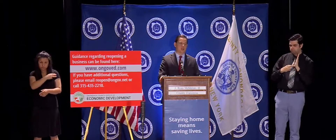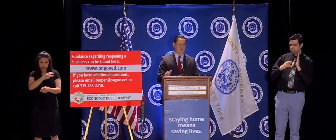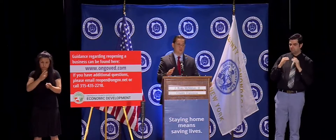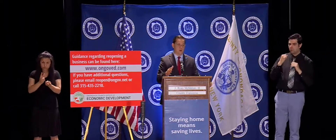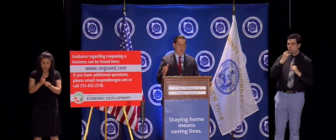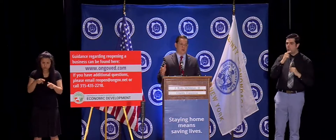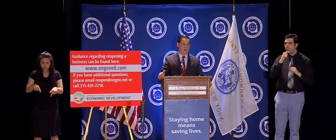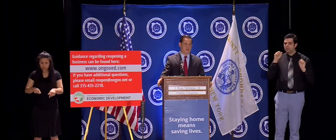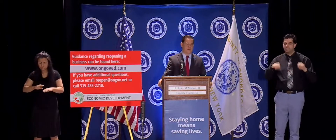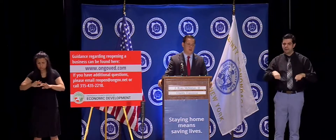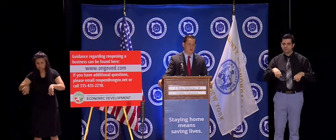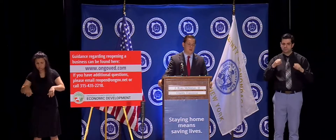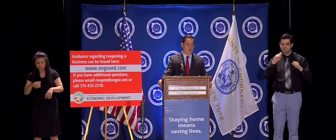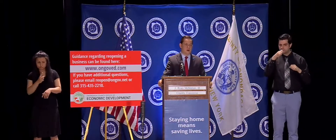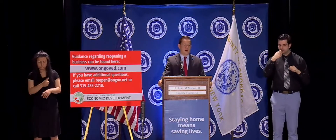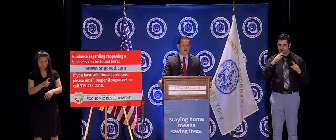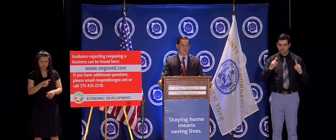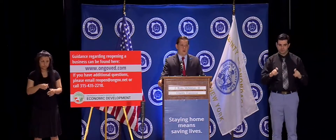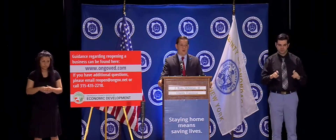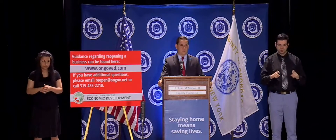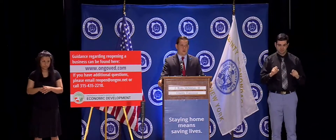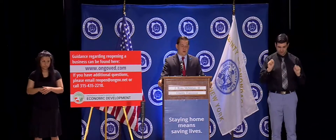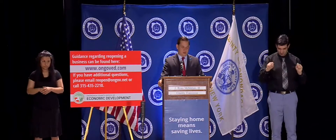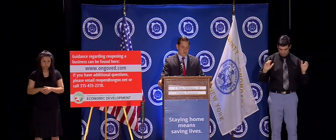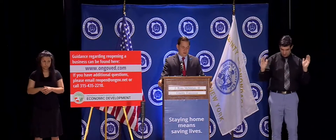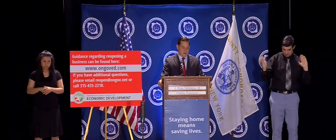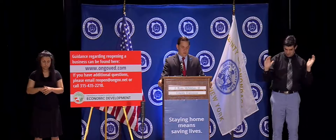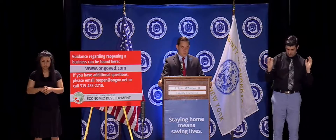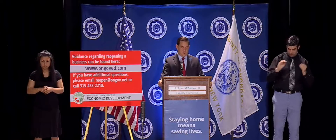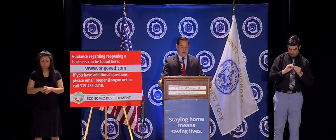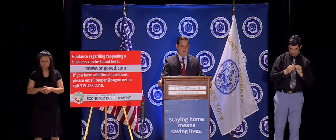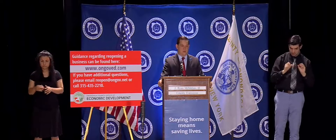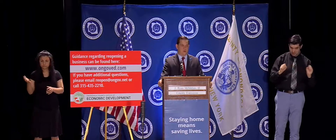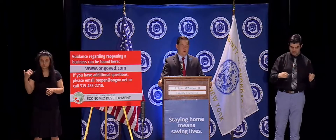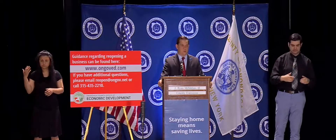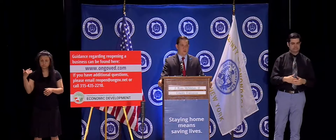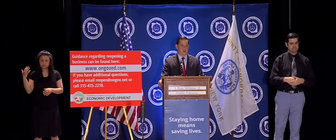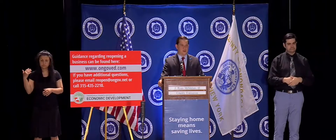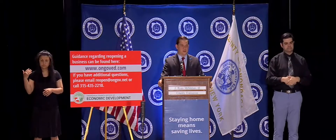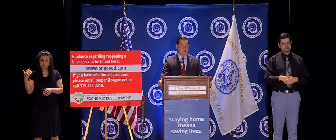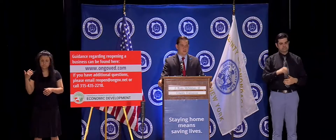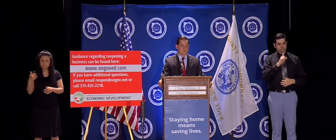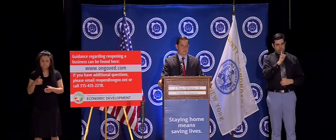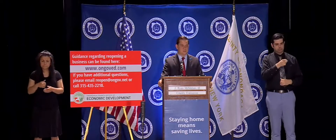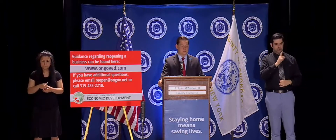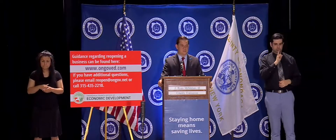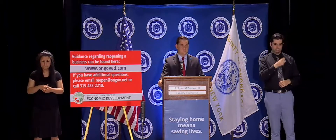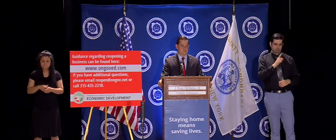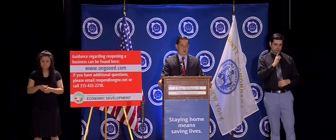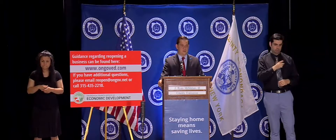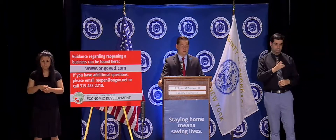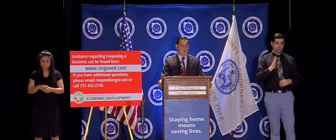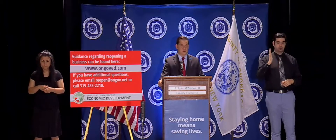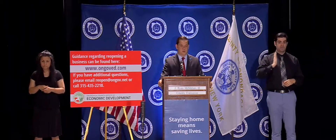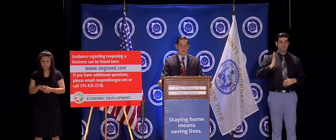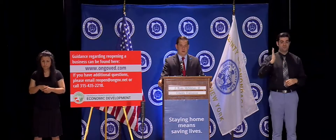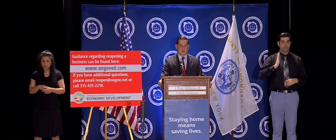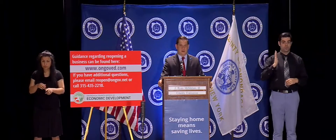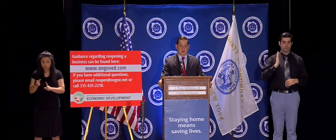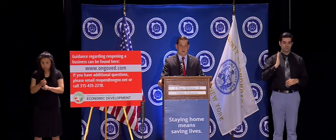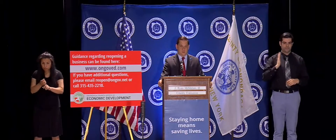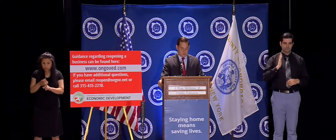It's changed the way we look at everything. If under the old criteria, we wouldn't have had 44% of the cases, right?